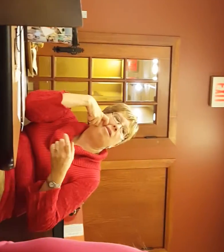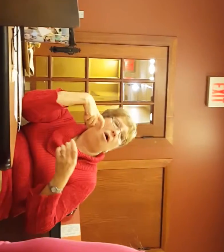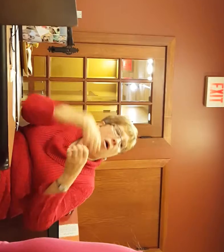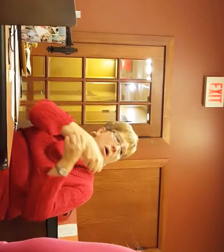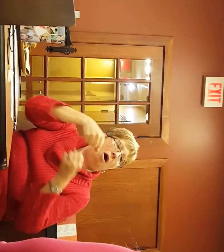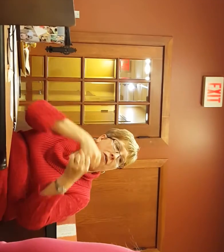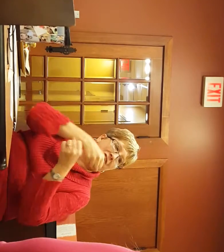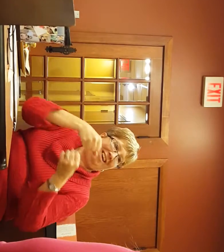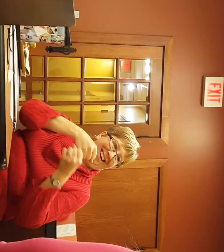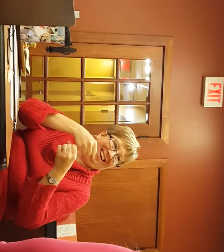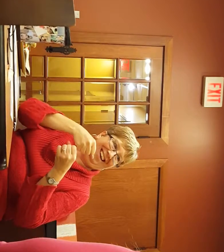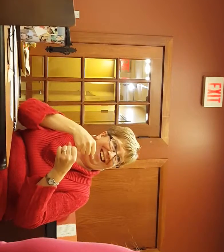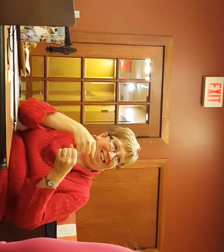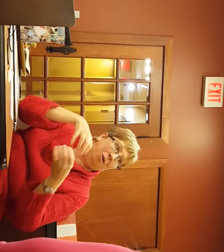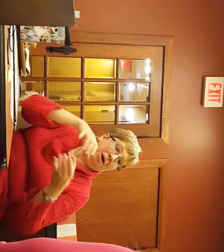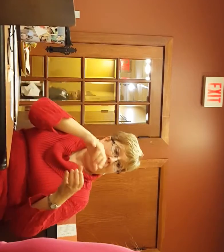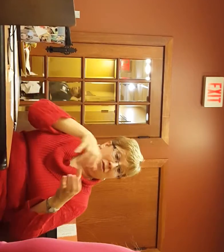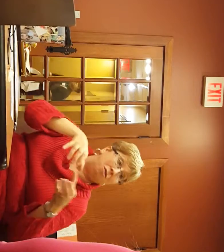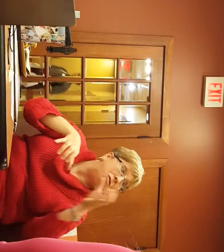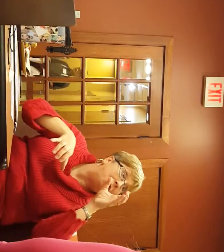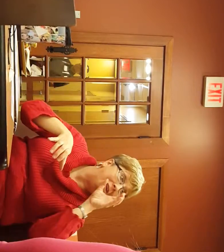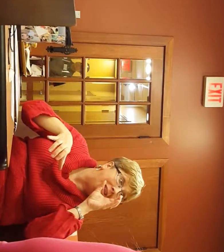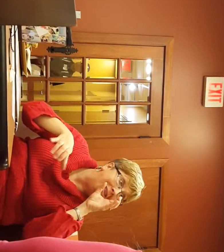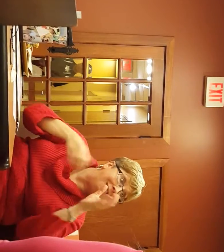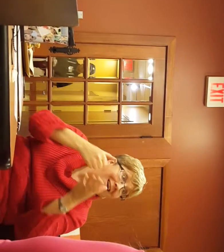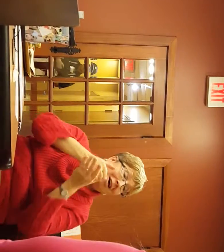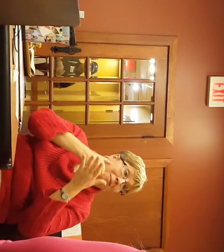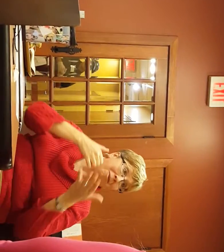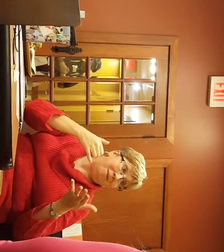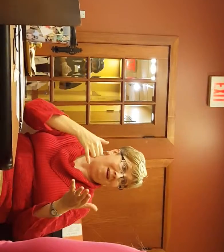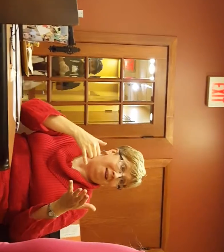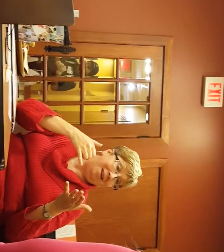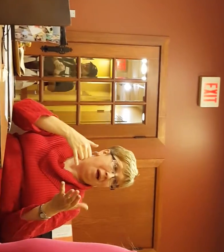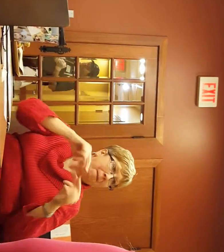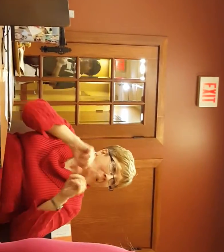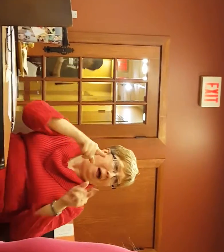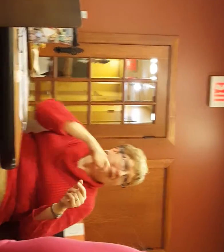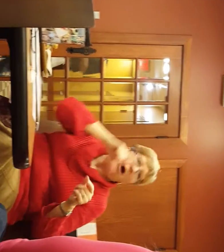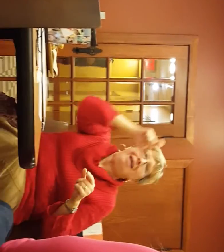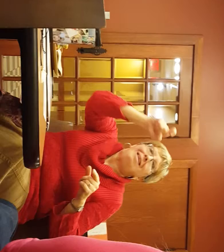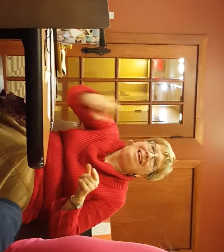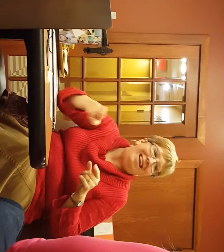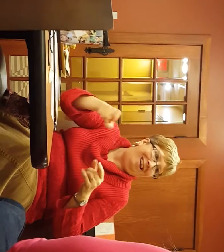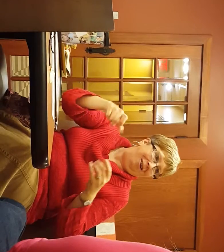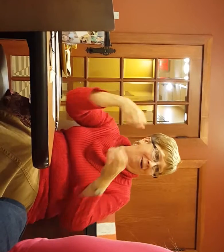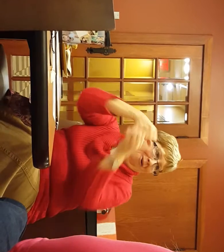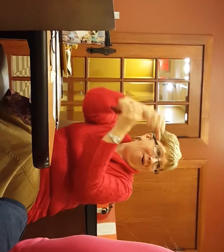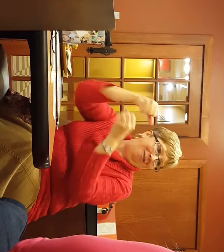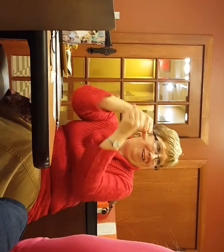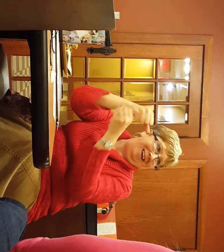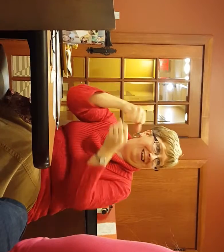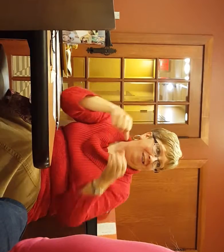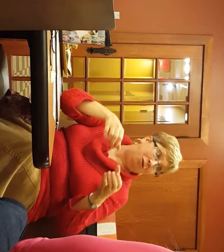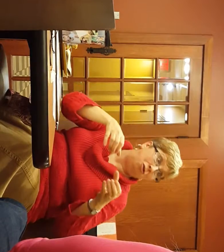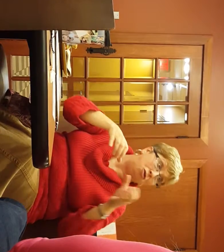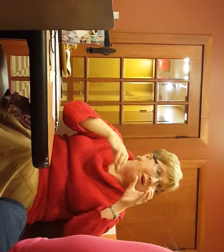I still have it. That's what I said. Drink, but I don't need coffee. Yeah. Which is good. Are you talking about